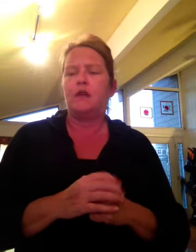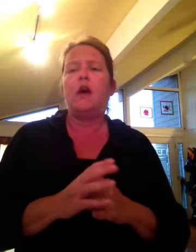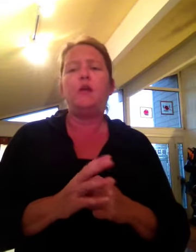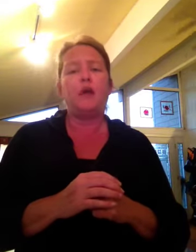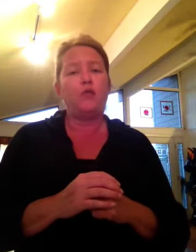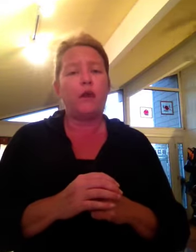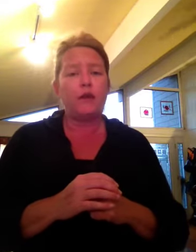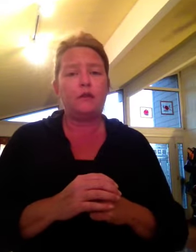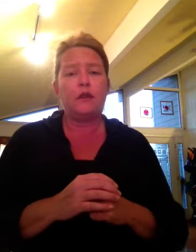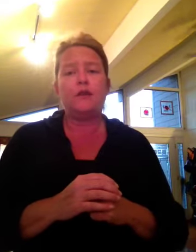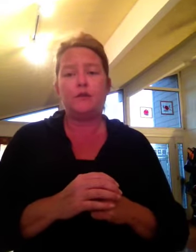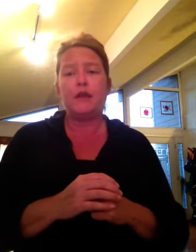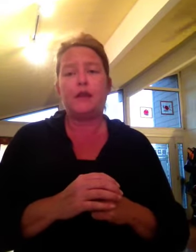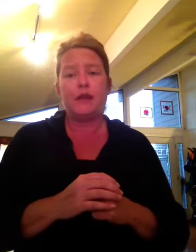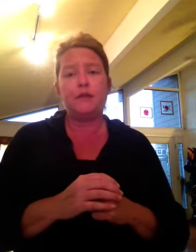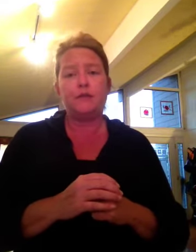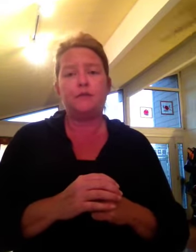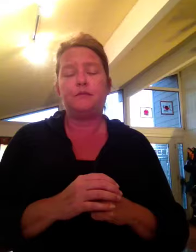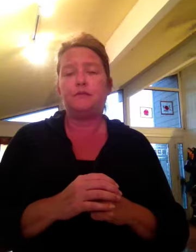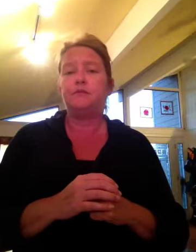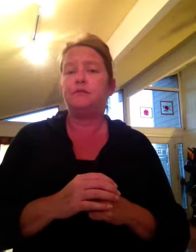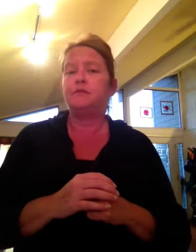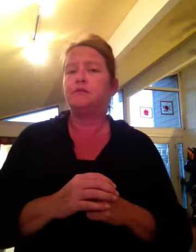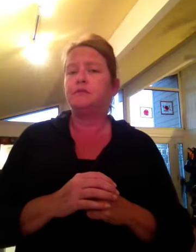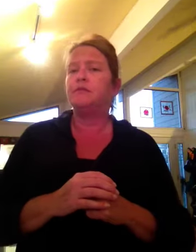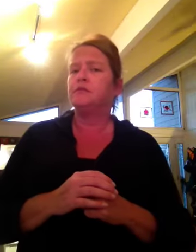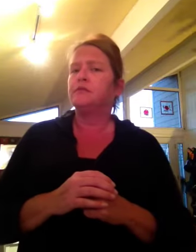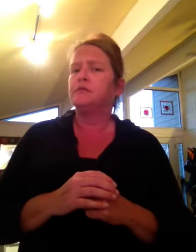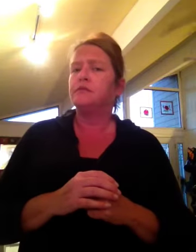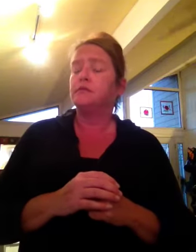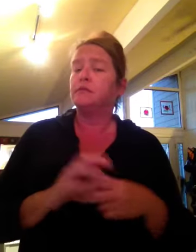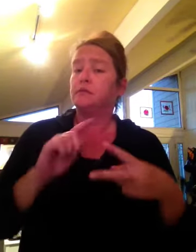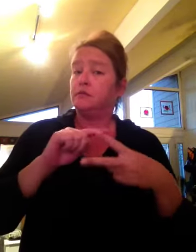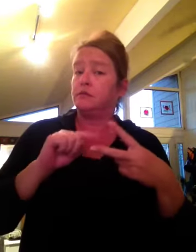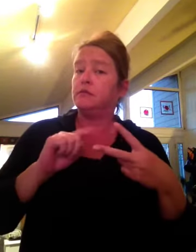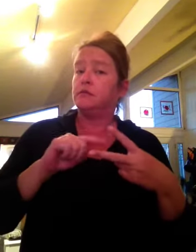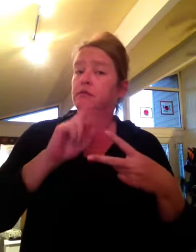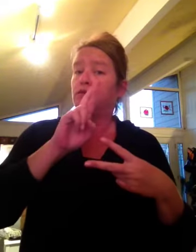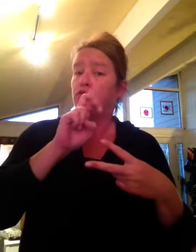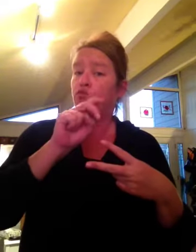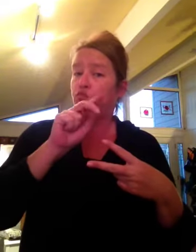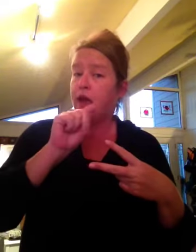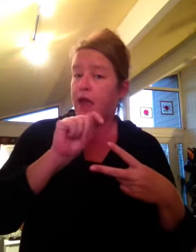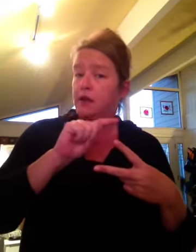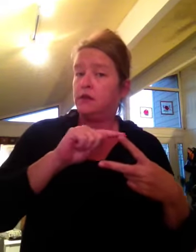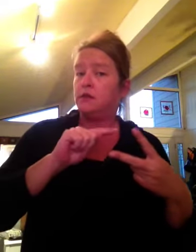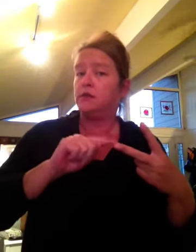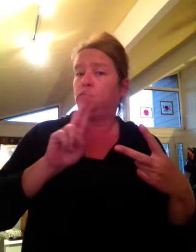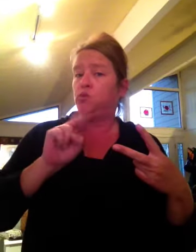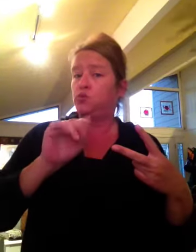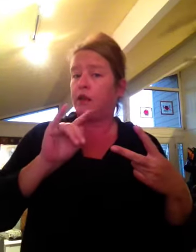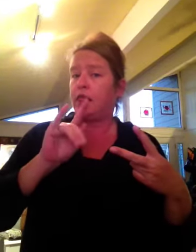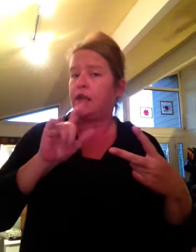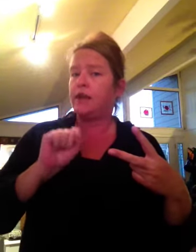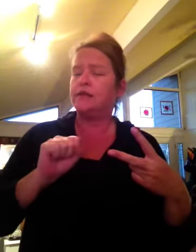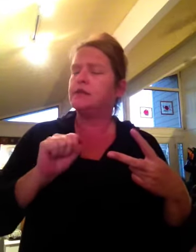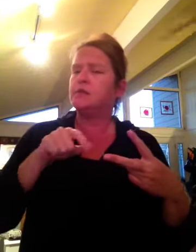I pay rent and Do you utilities. know the total amount or approximate amount that you pay with rent and utilities?